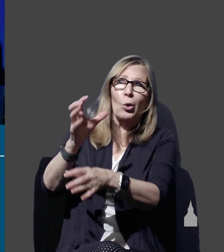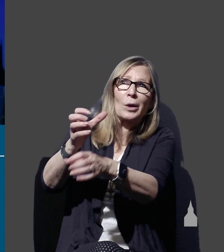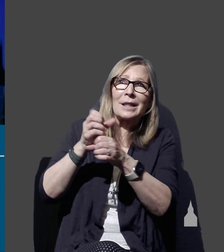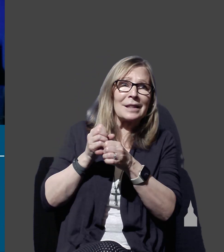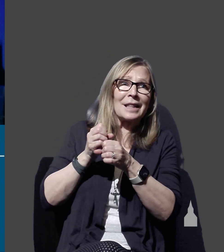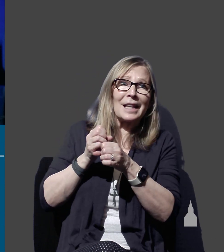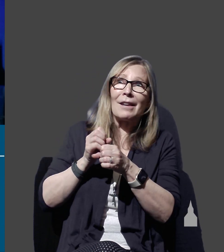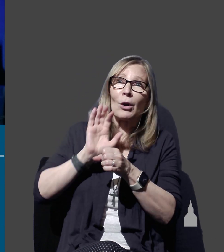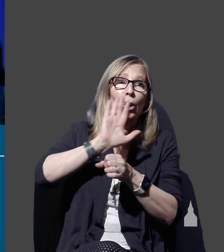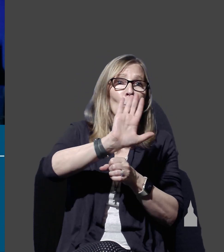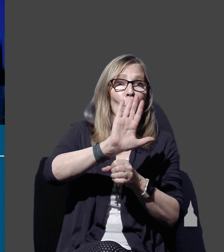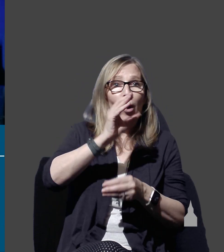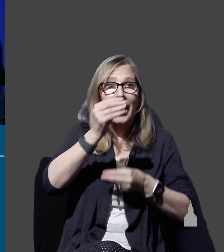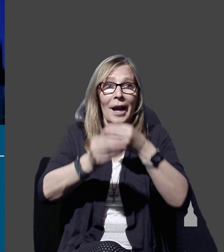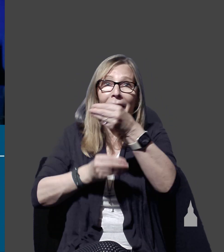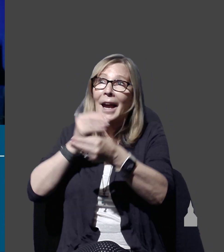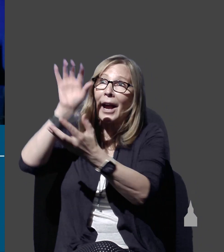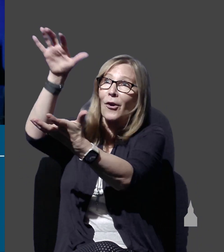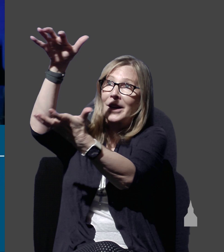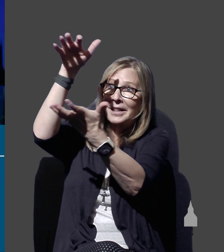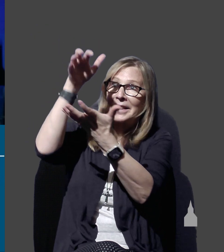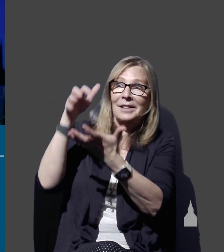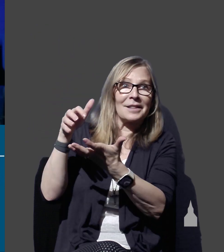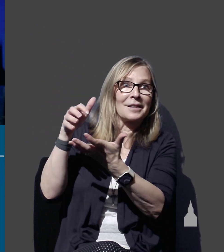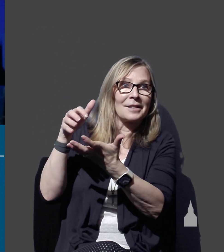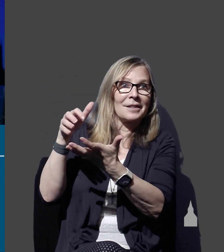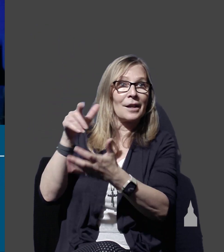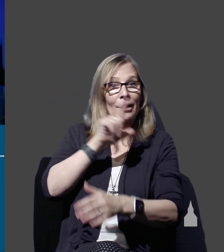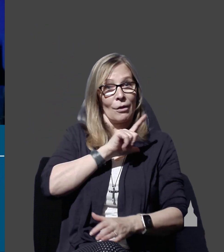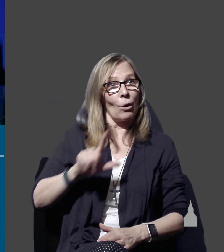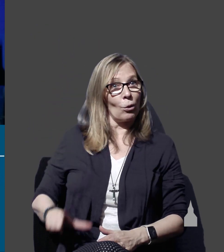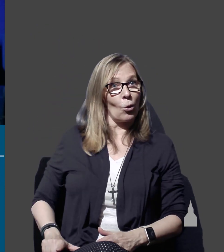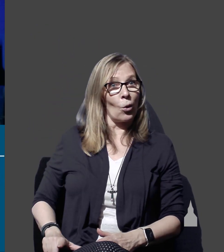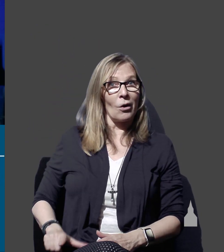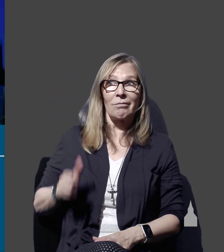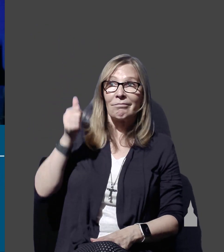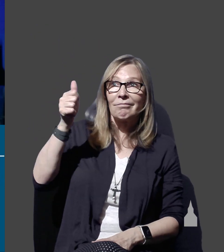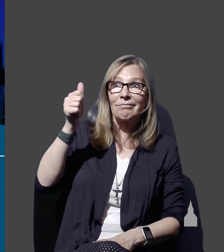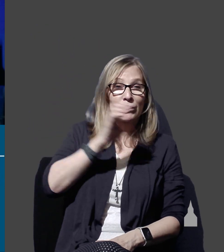the inheritance, it is the Lord Christ whom you serve.